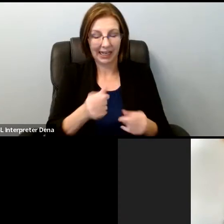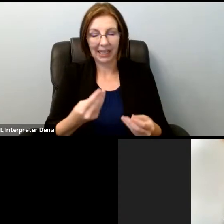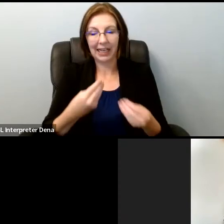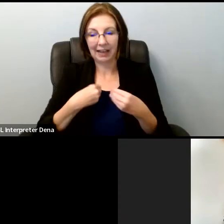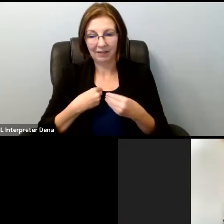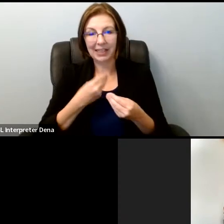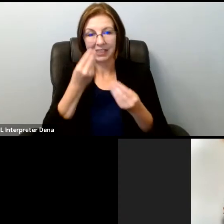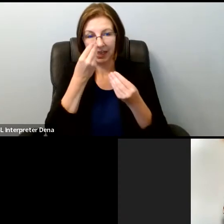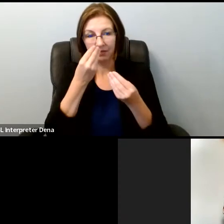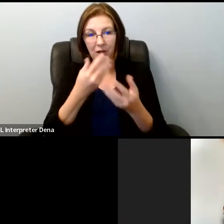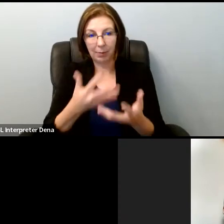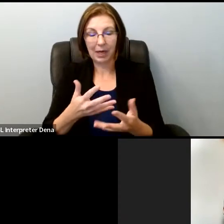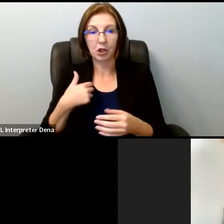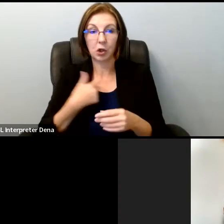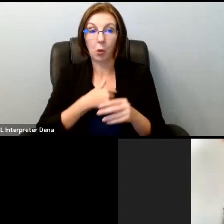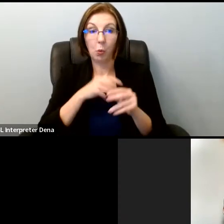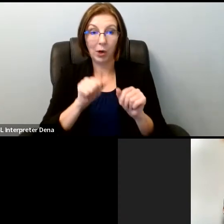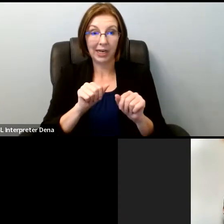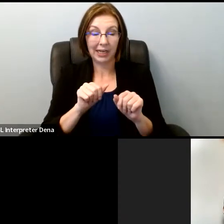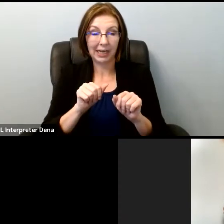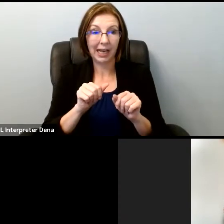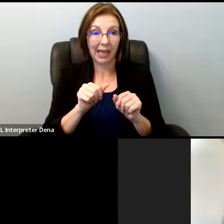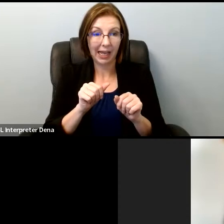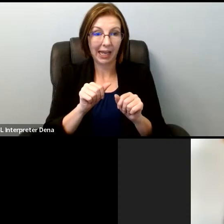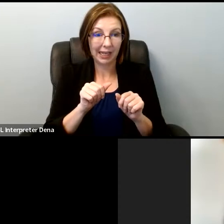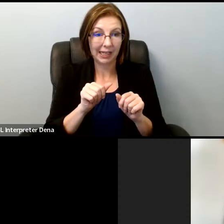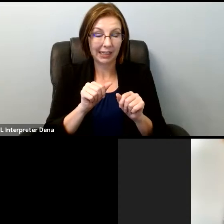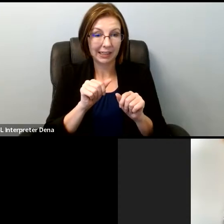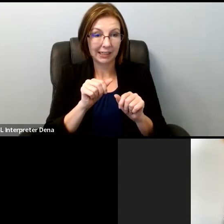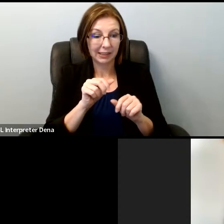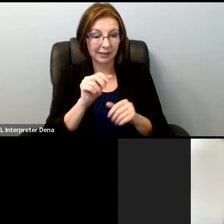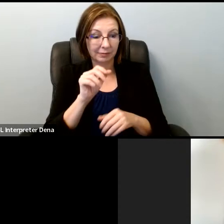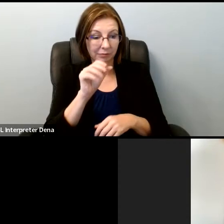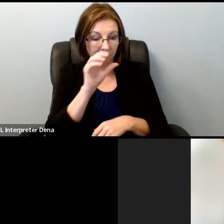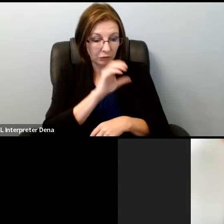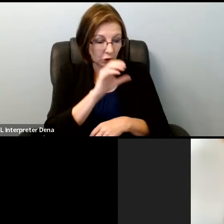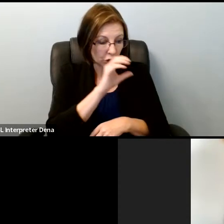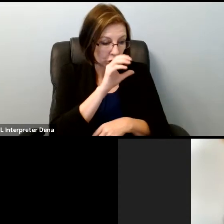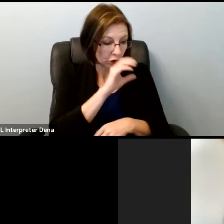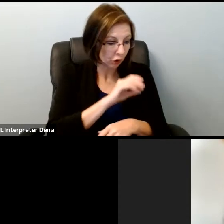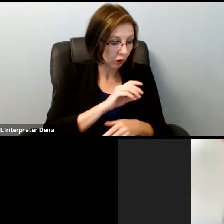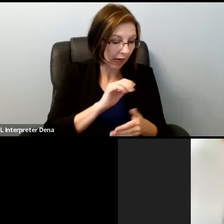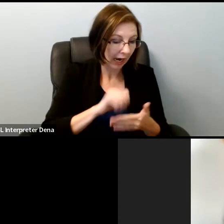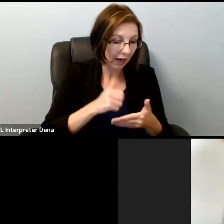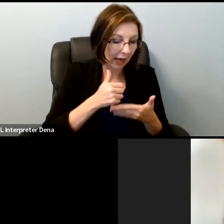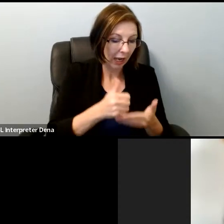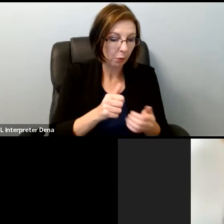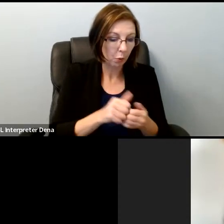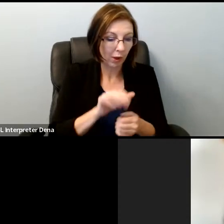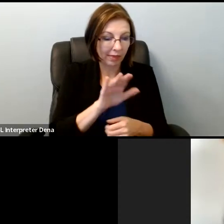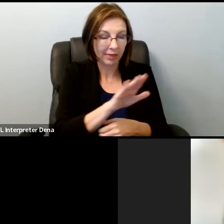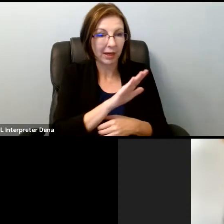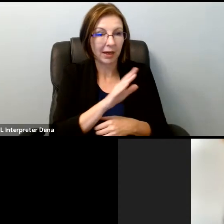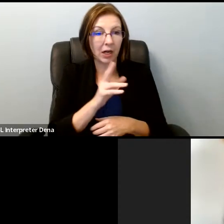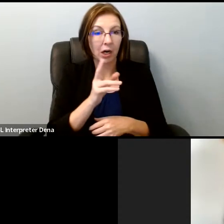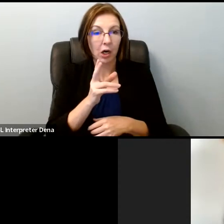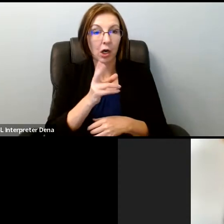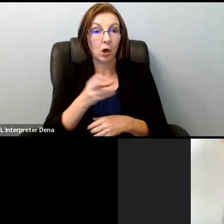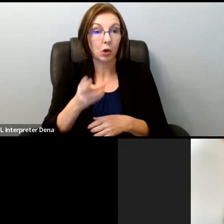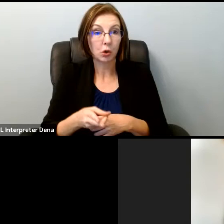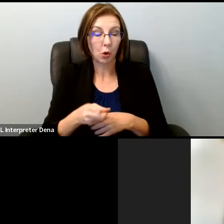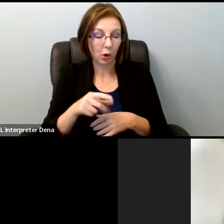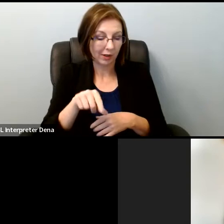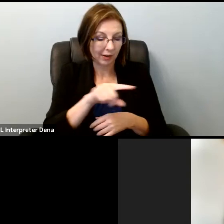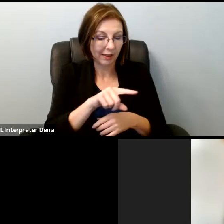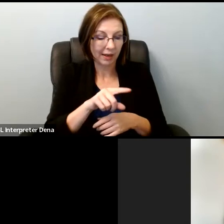look at areas that have differences in the diversity of populations that have historically been underinvested